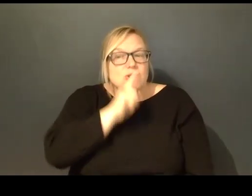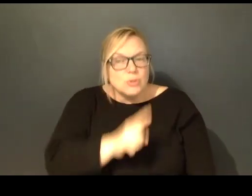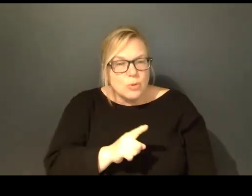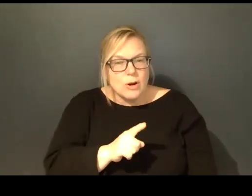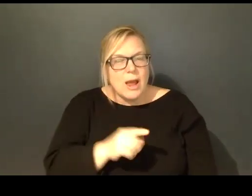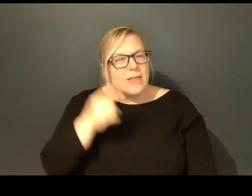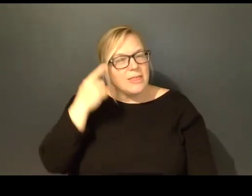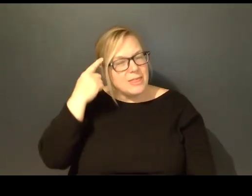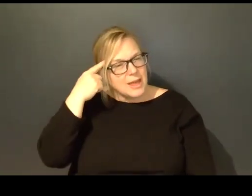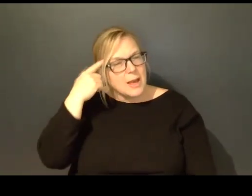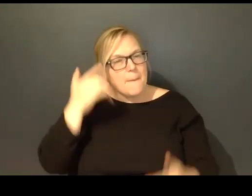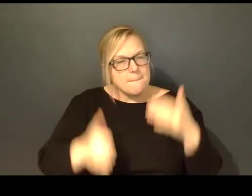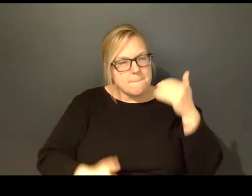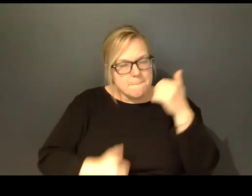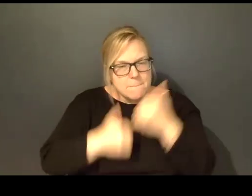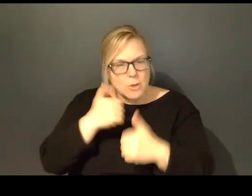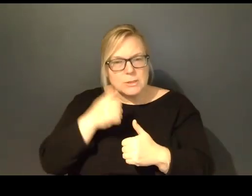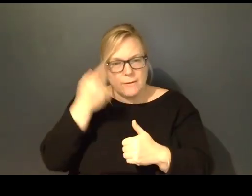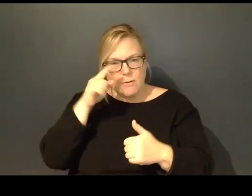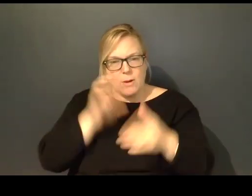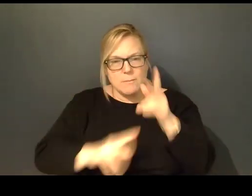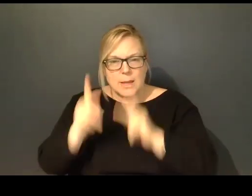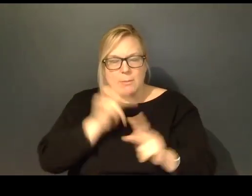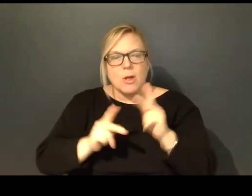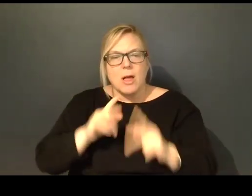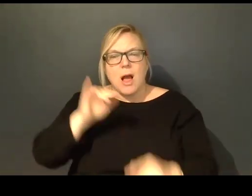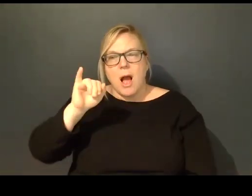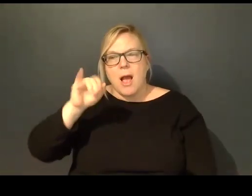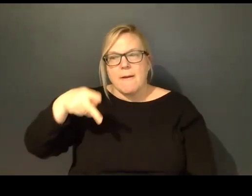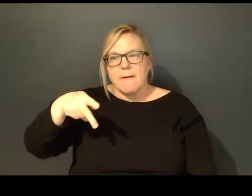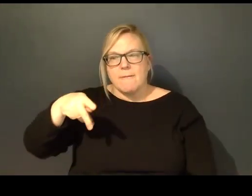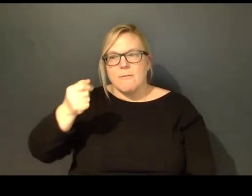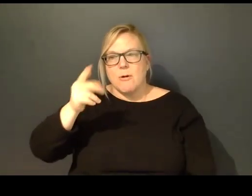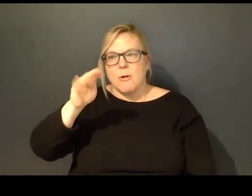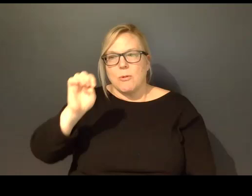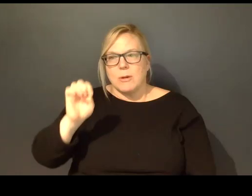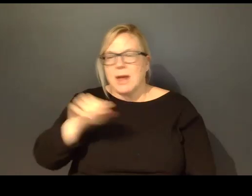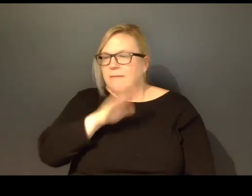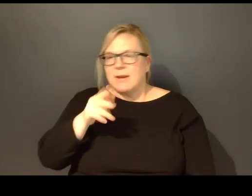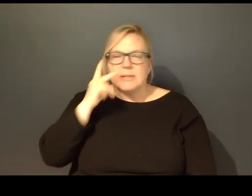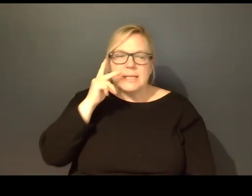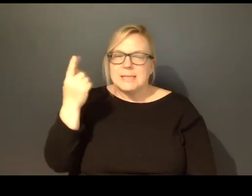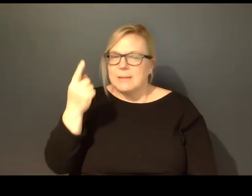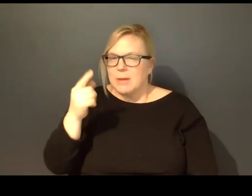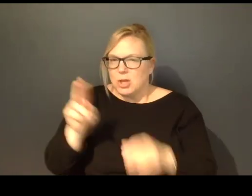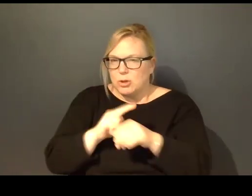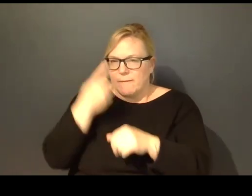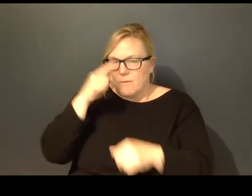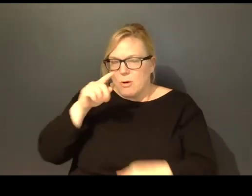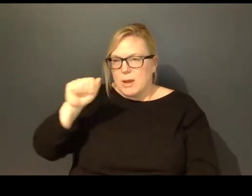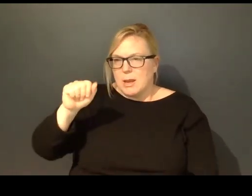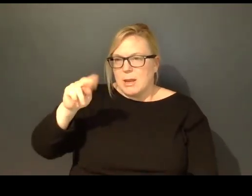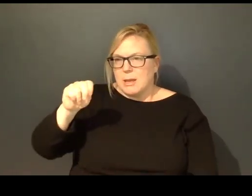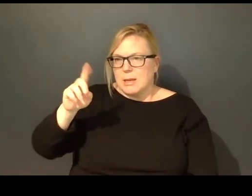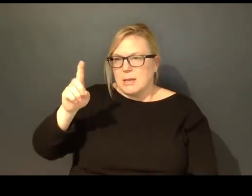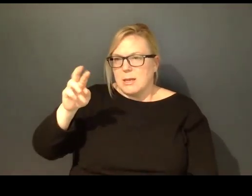mostly compatible with iPhones. I don't know about Android, so I've never seen anyone use it with an Android, but okay. Maybe Jeff would even know something on that one.